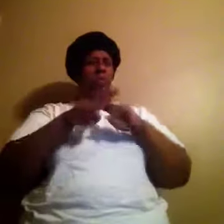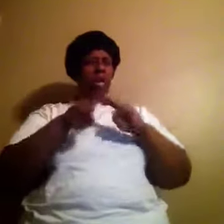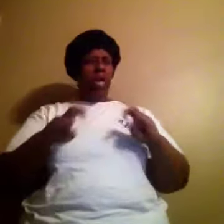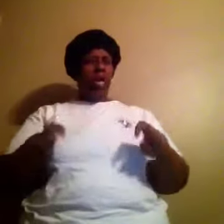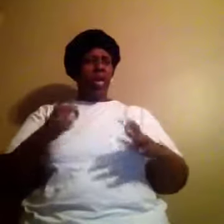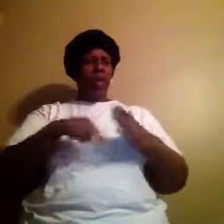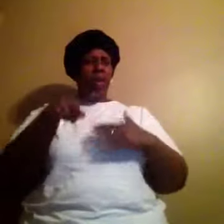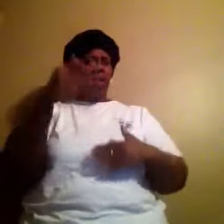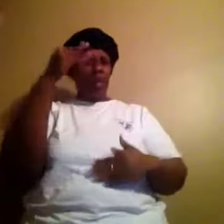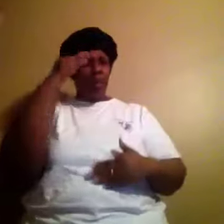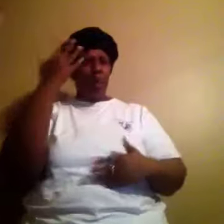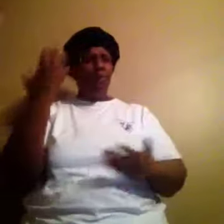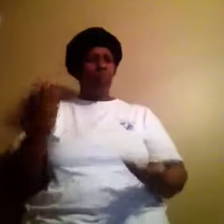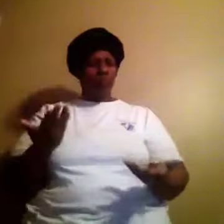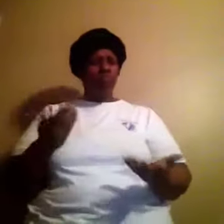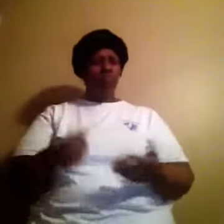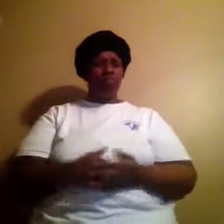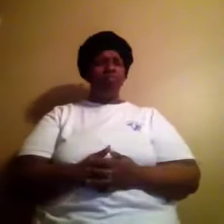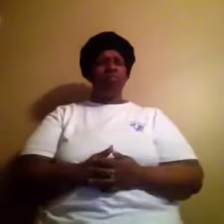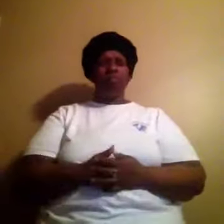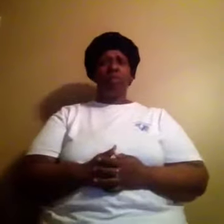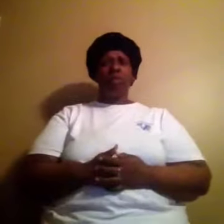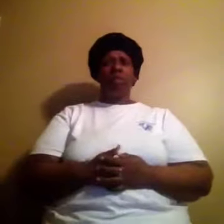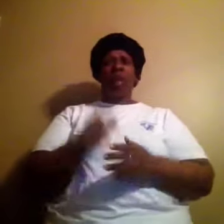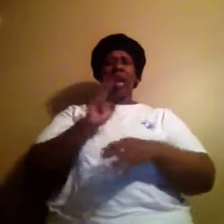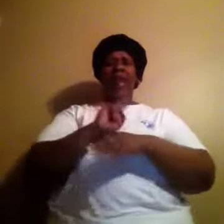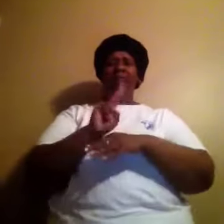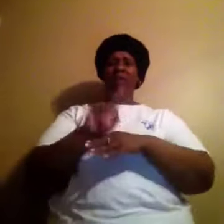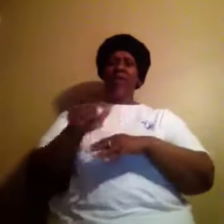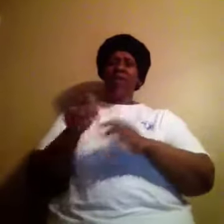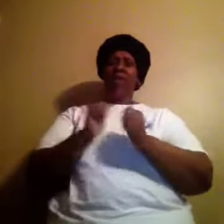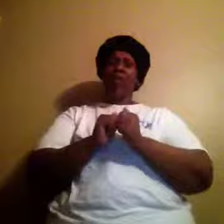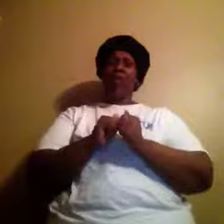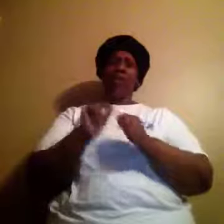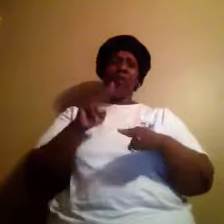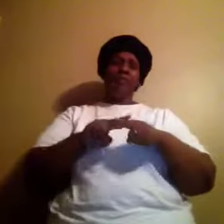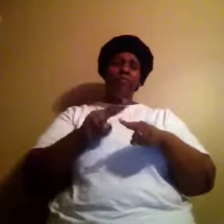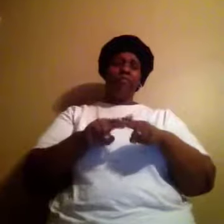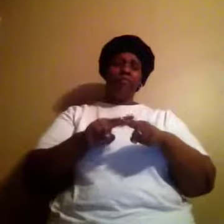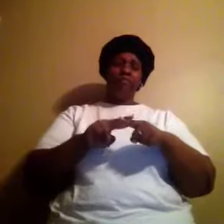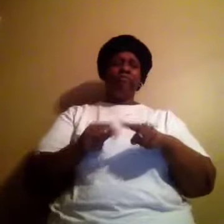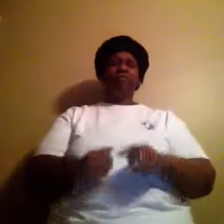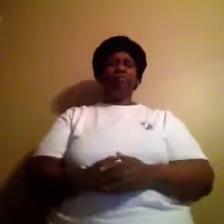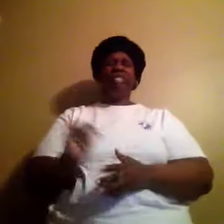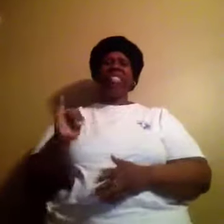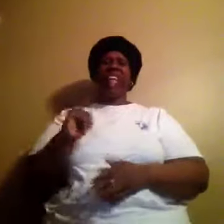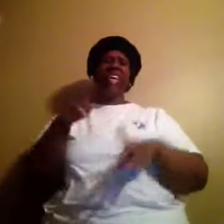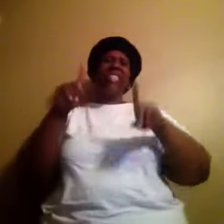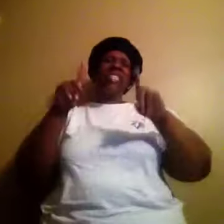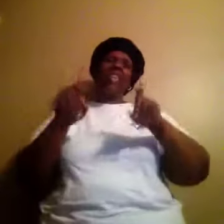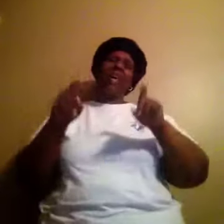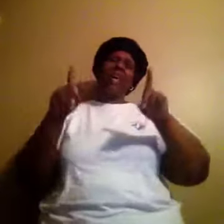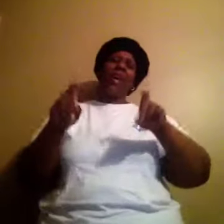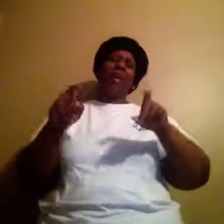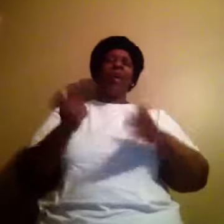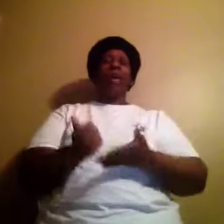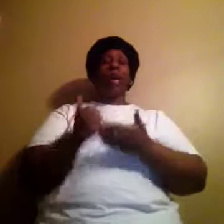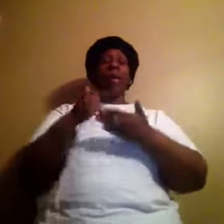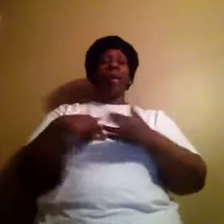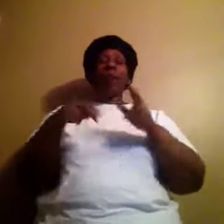don't with the vocabulary. It's kind of a little test, and it helps me assess